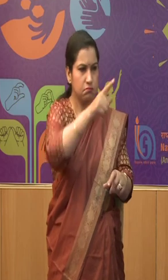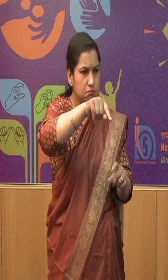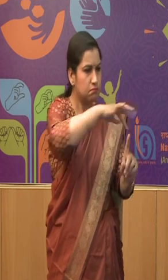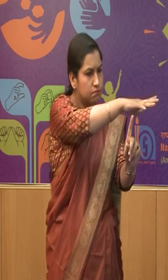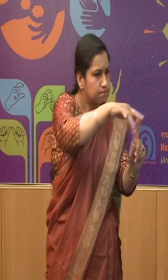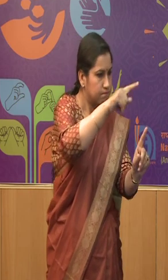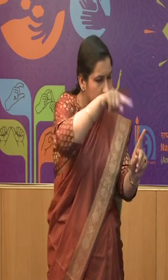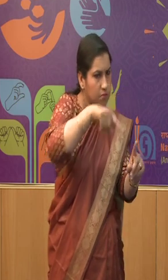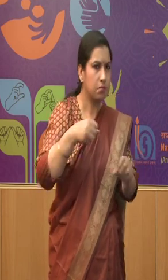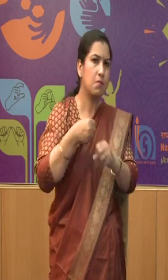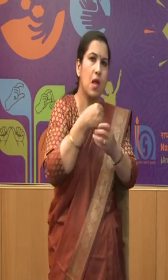evil.